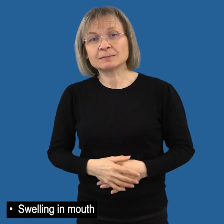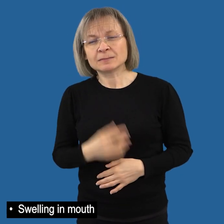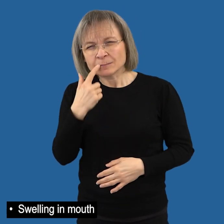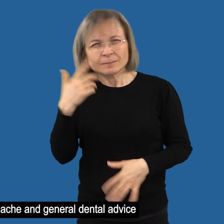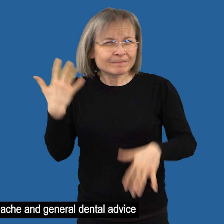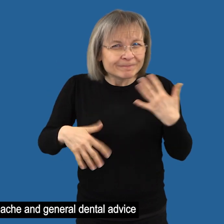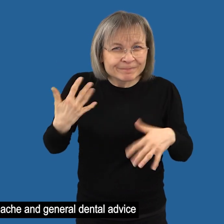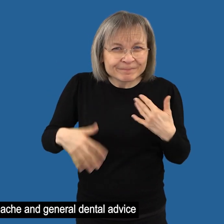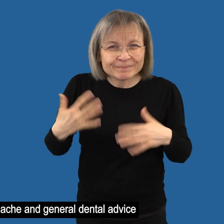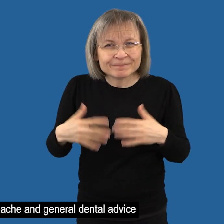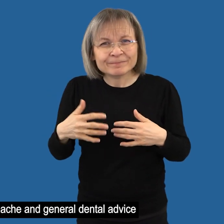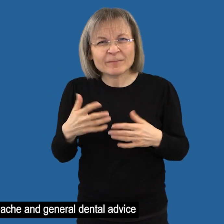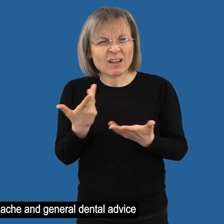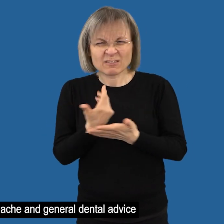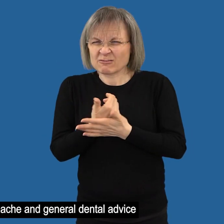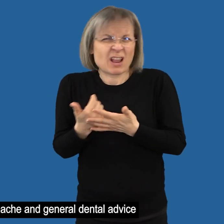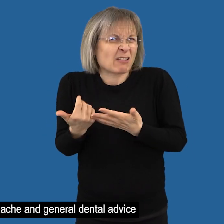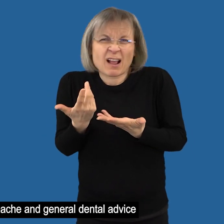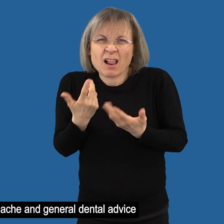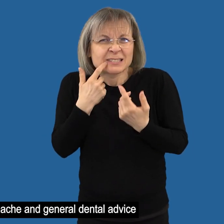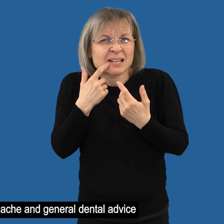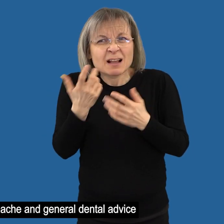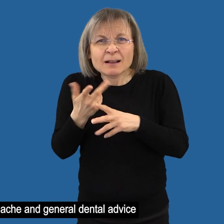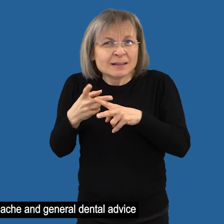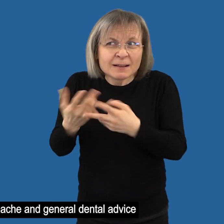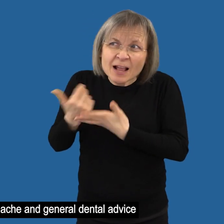Swelling in mouth. Toothache and general dental advice.